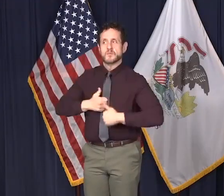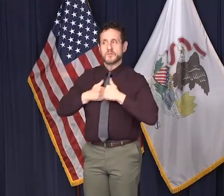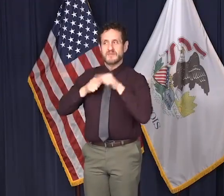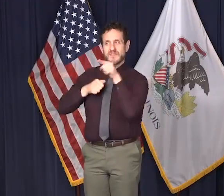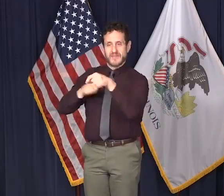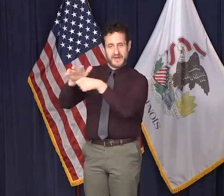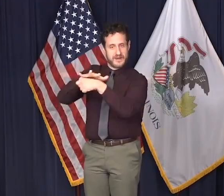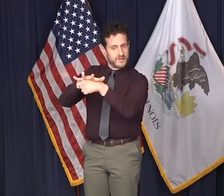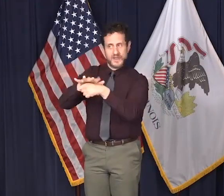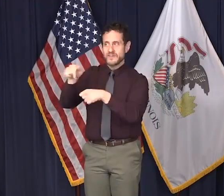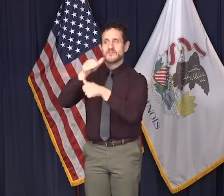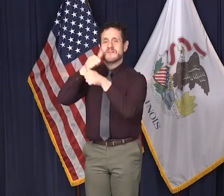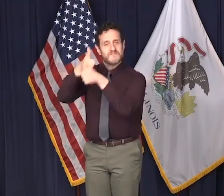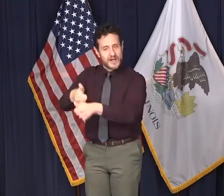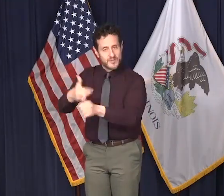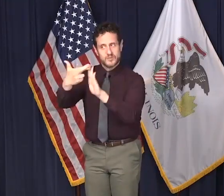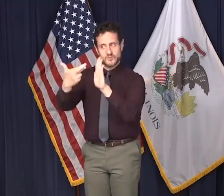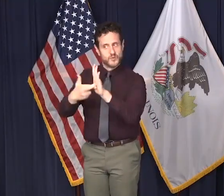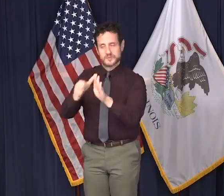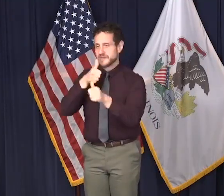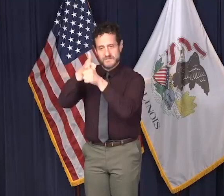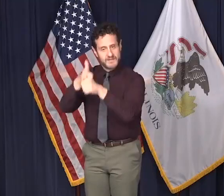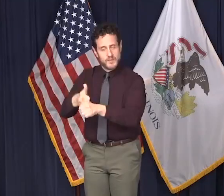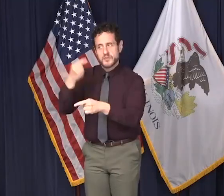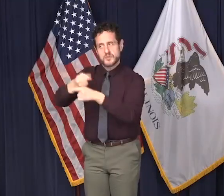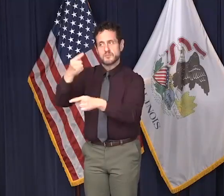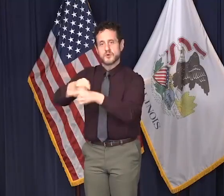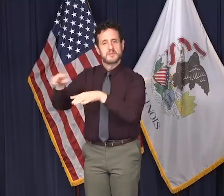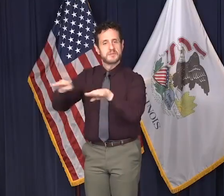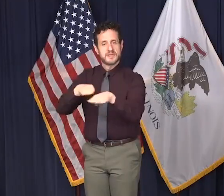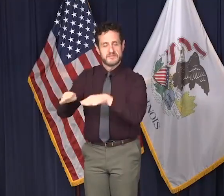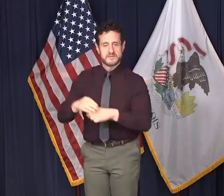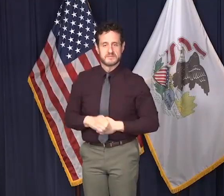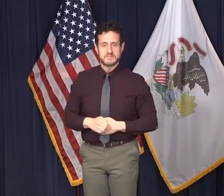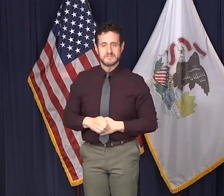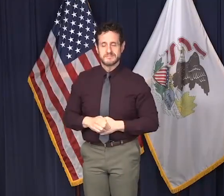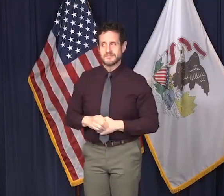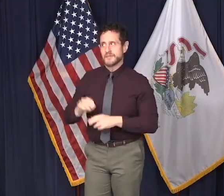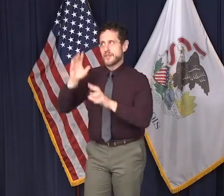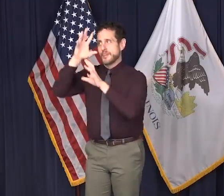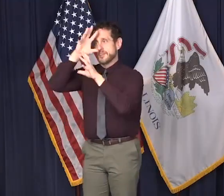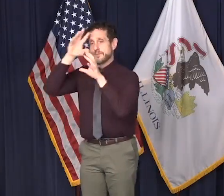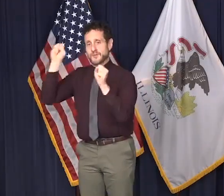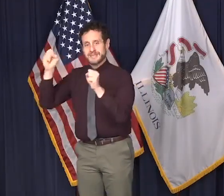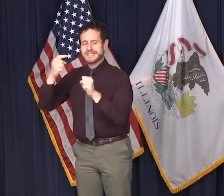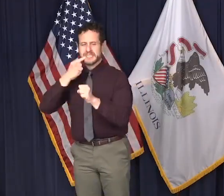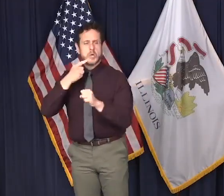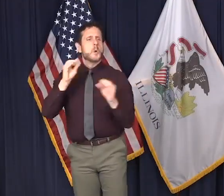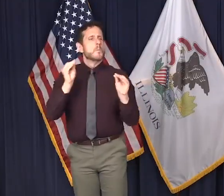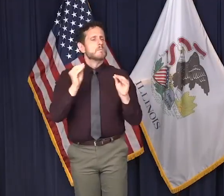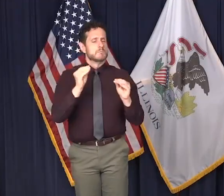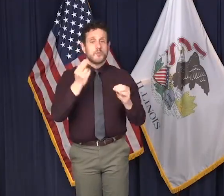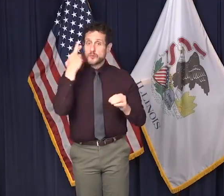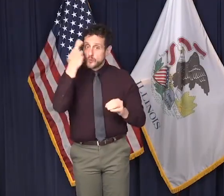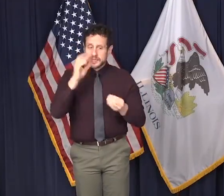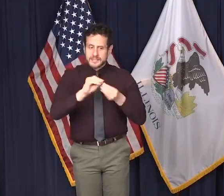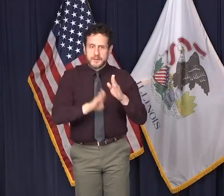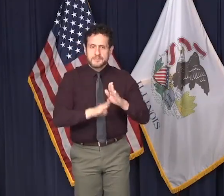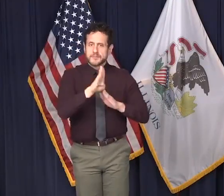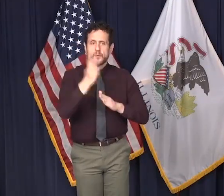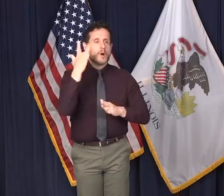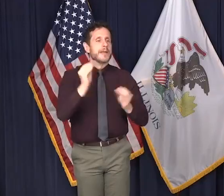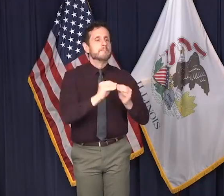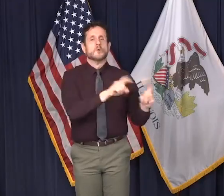mitigation strategies. Contrary to what the president says, more testing does not cause rising positivity